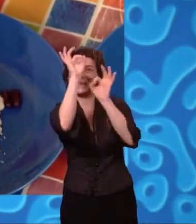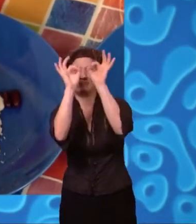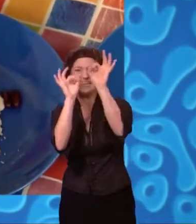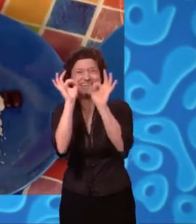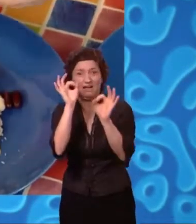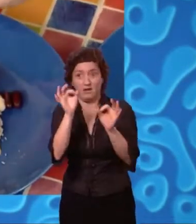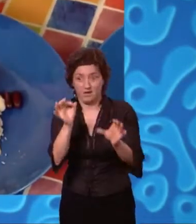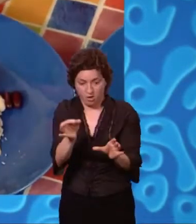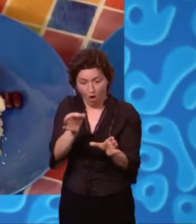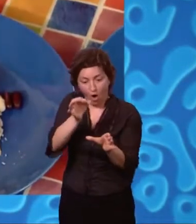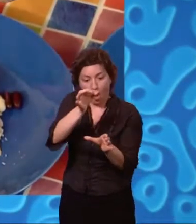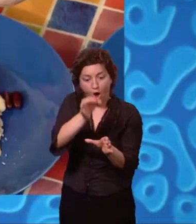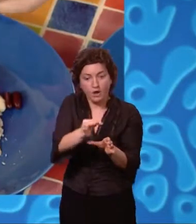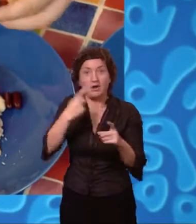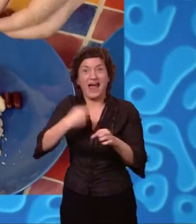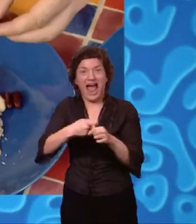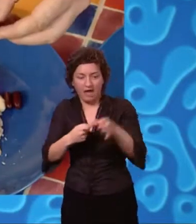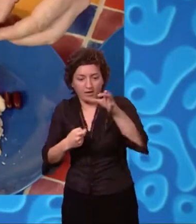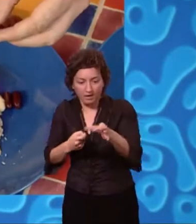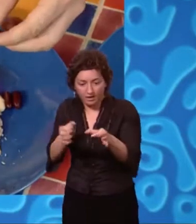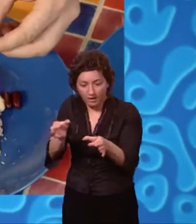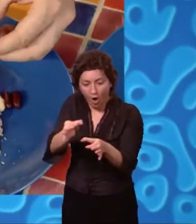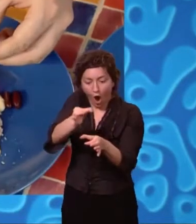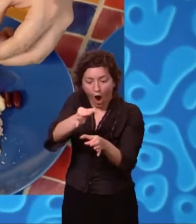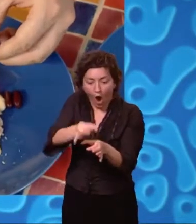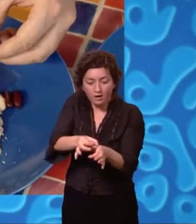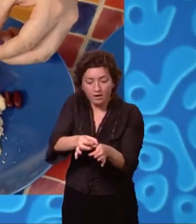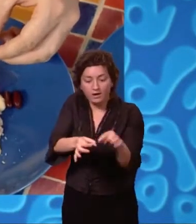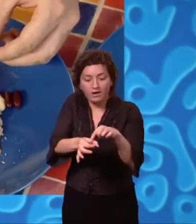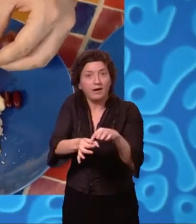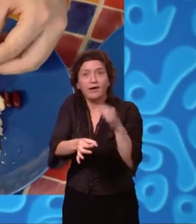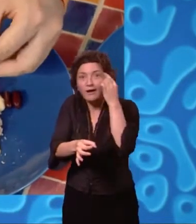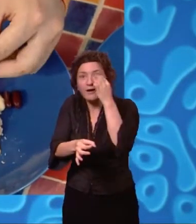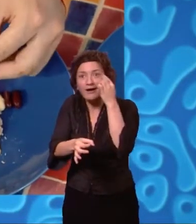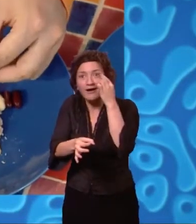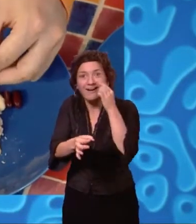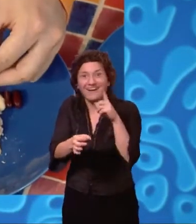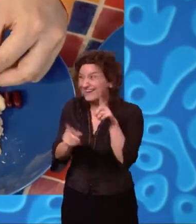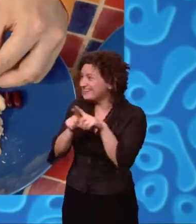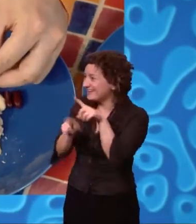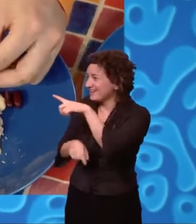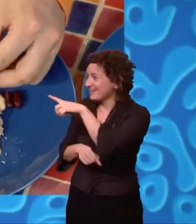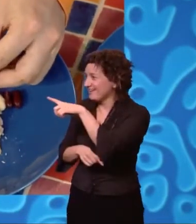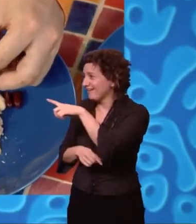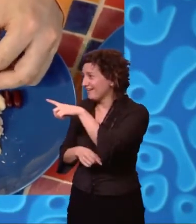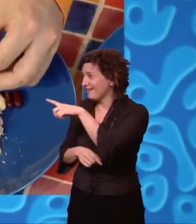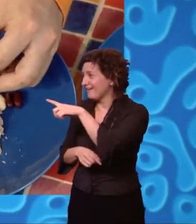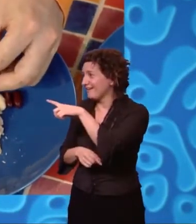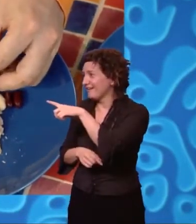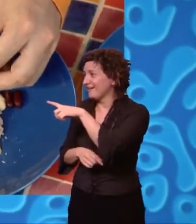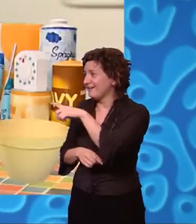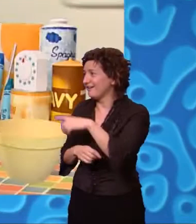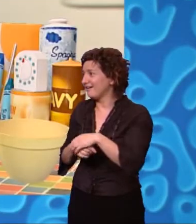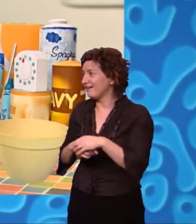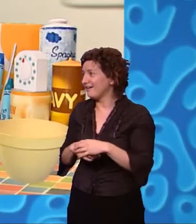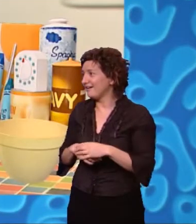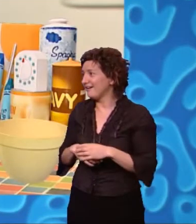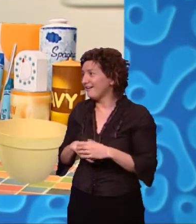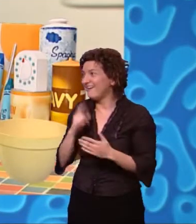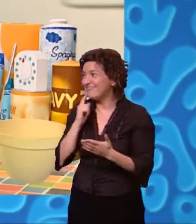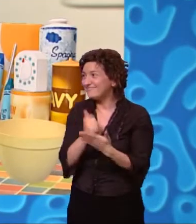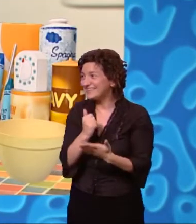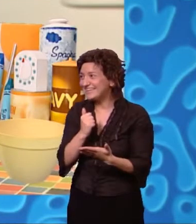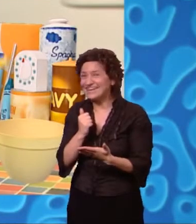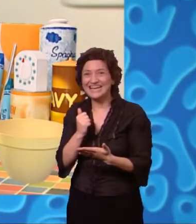a kidney bean on top of each eye as pupils. That looks